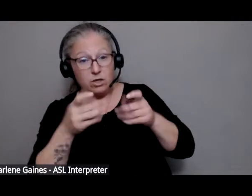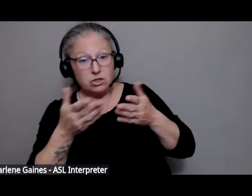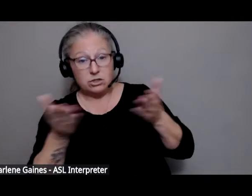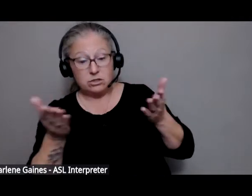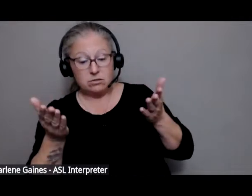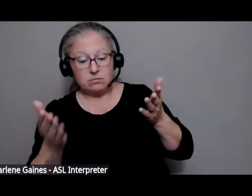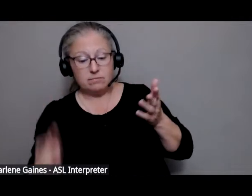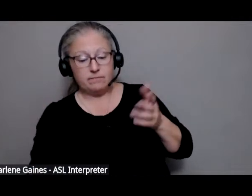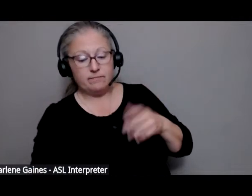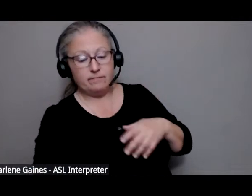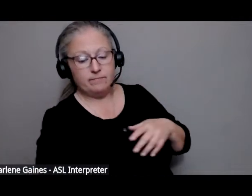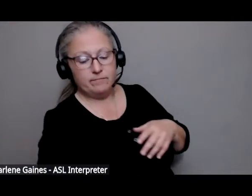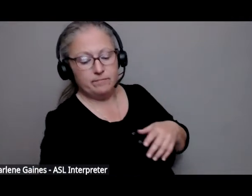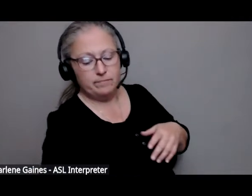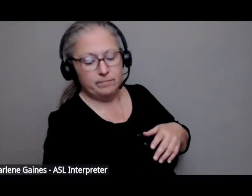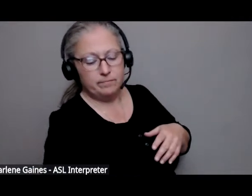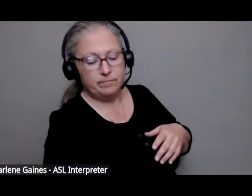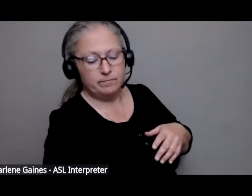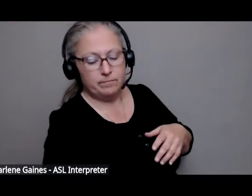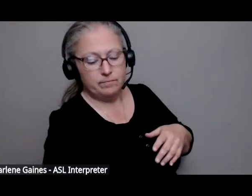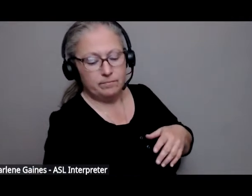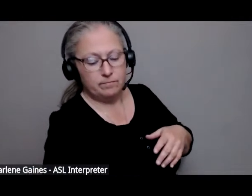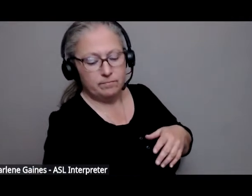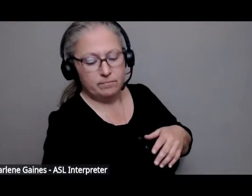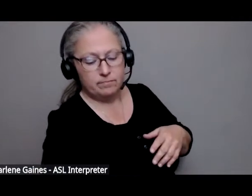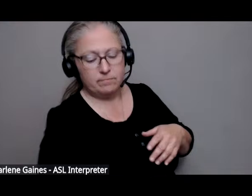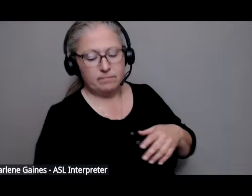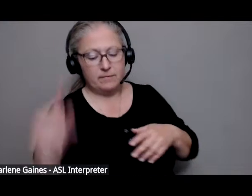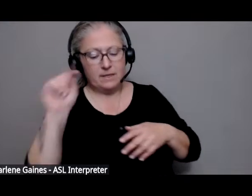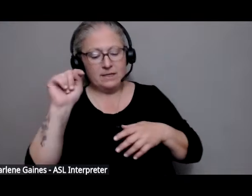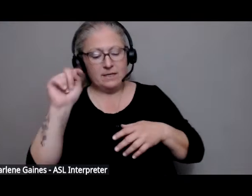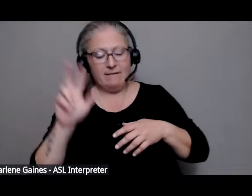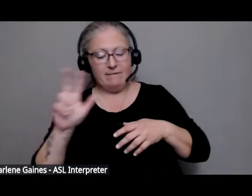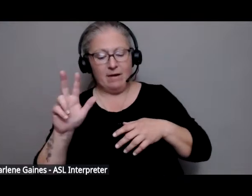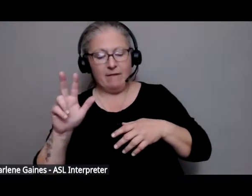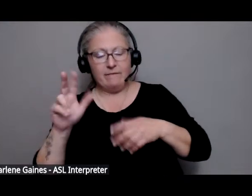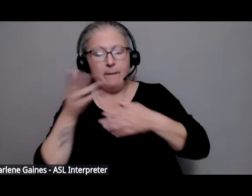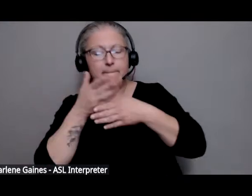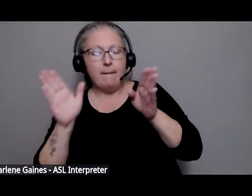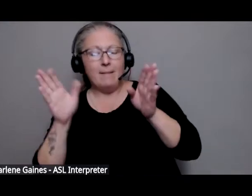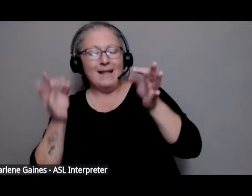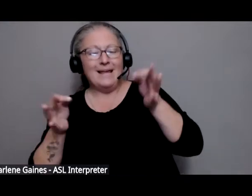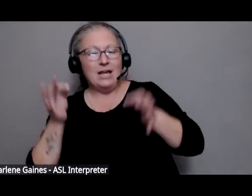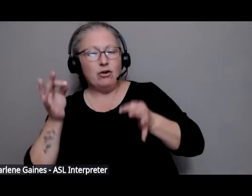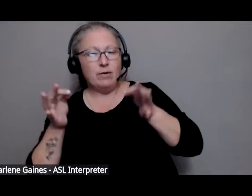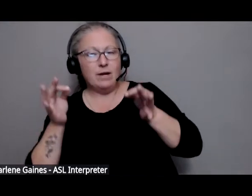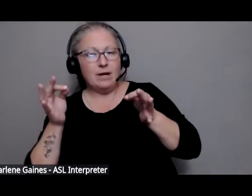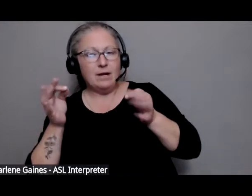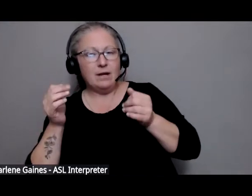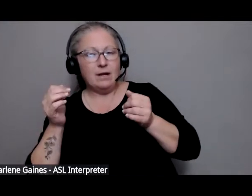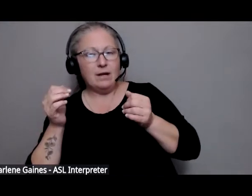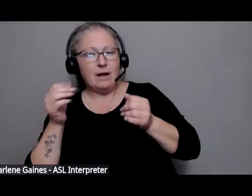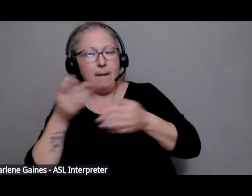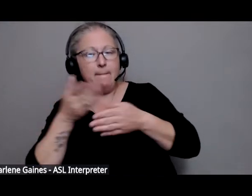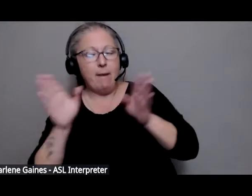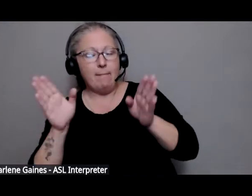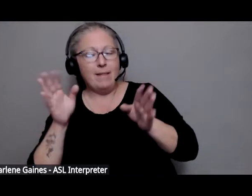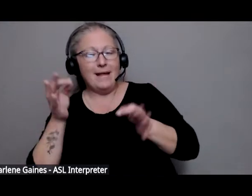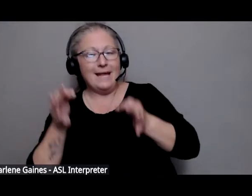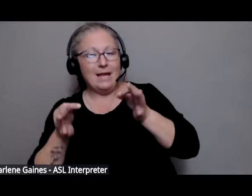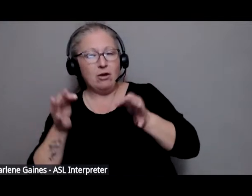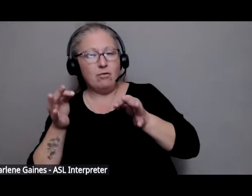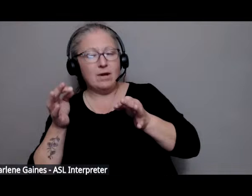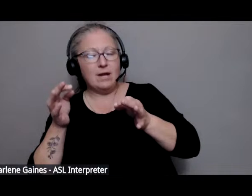Okay. T5 is a public hearing. There's a public hearing on